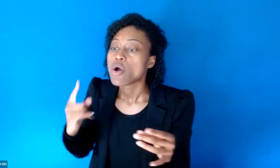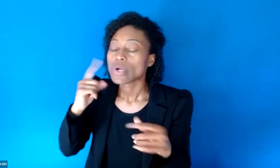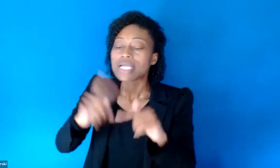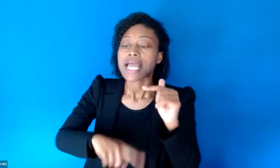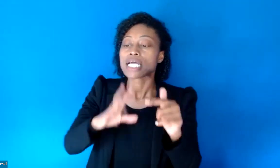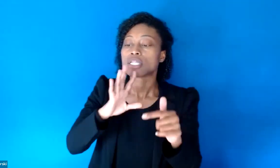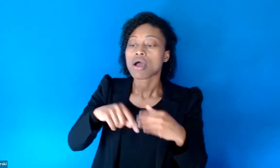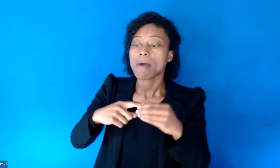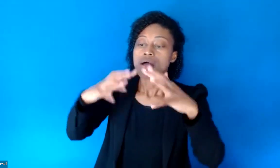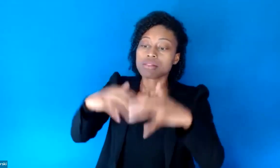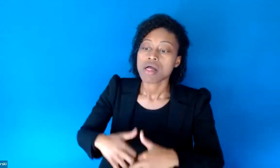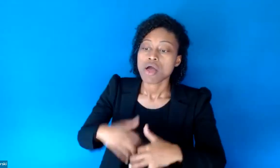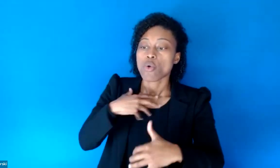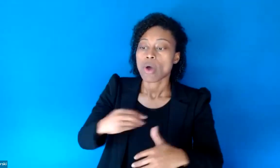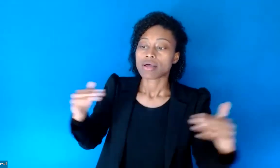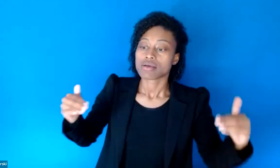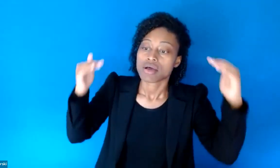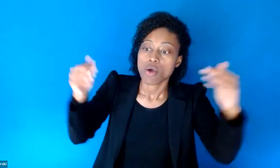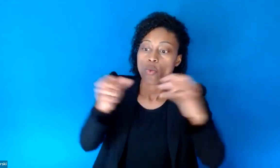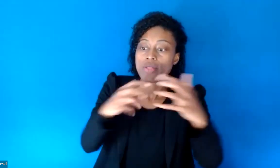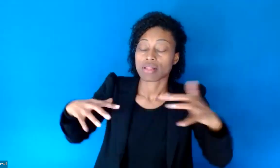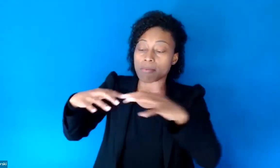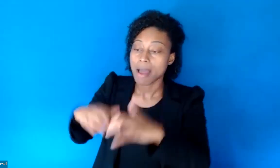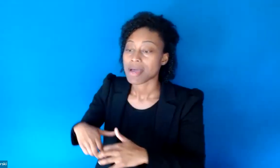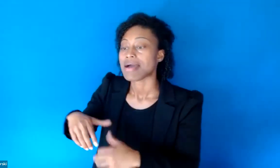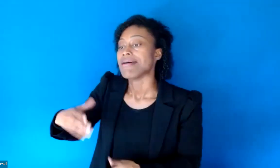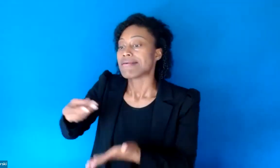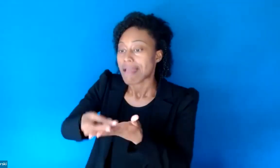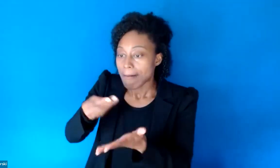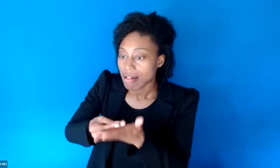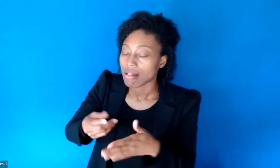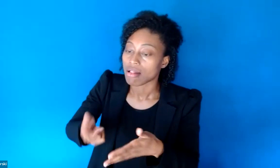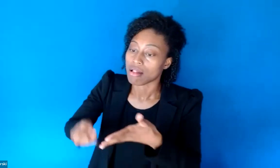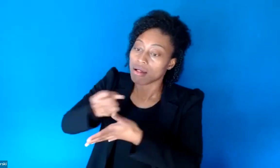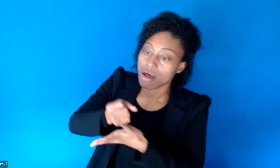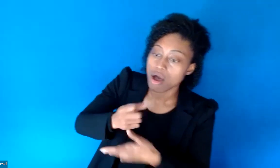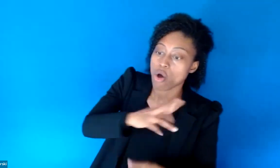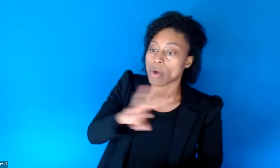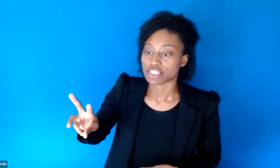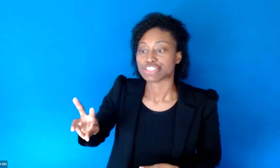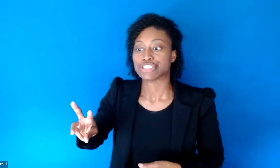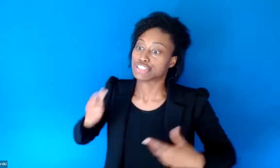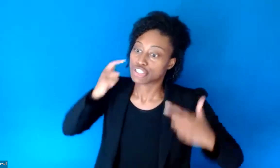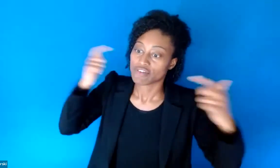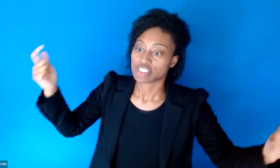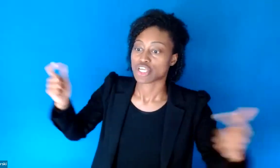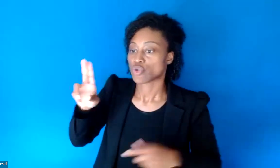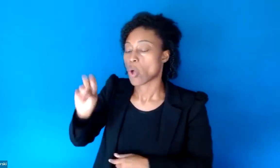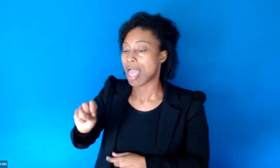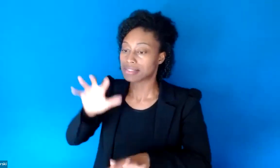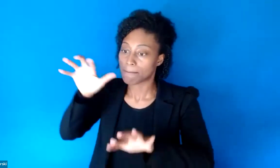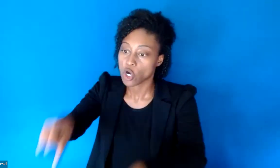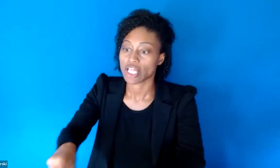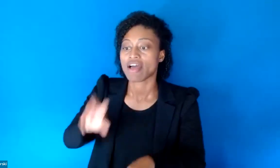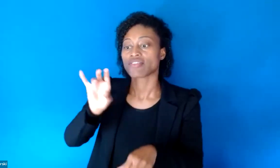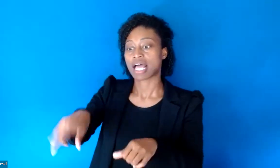Western chauvinism, and U.S. imperialism, which is the greatest threat to human existence. I agree with you